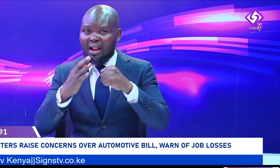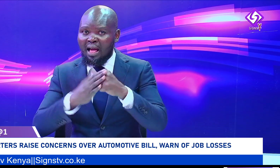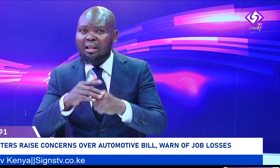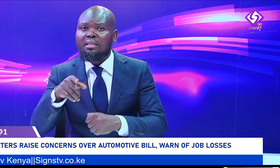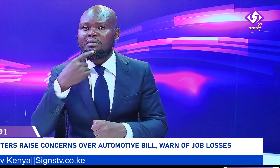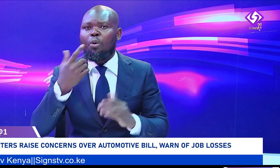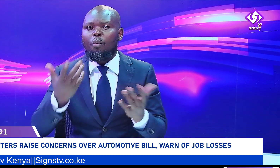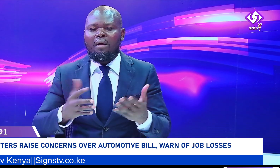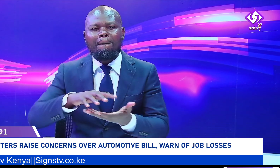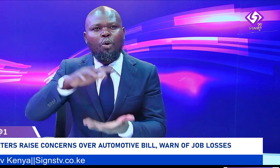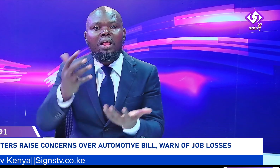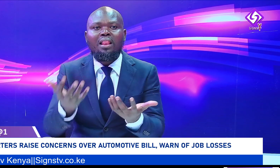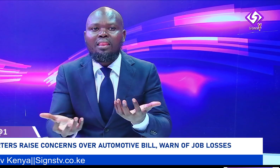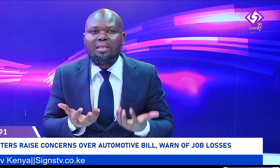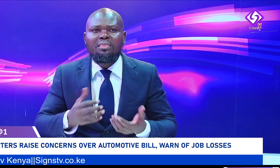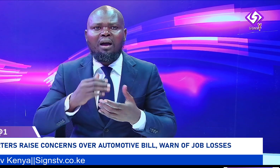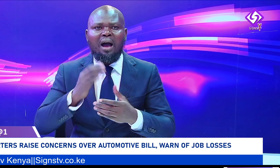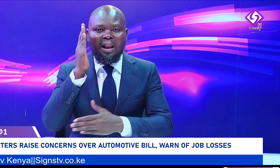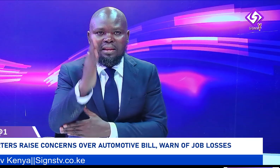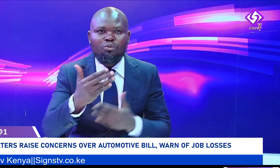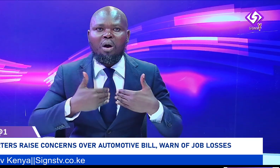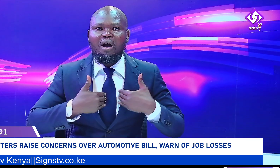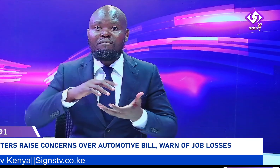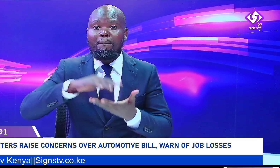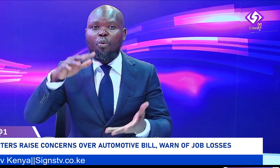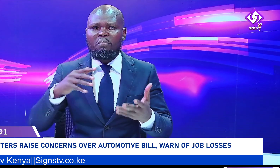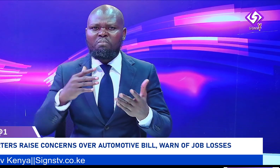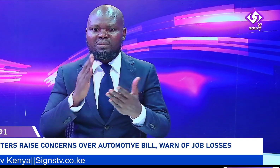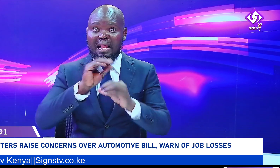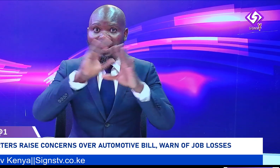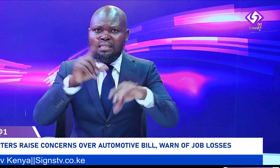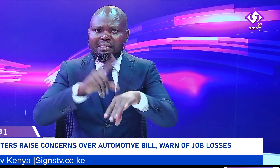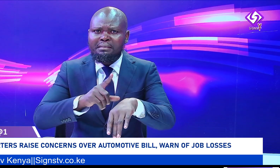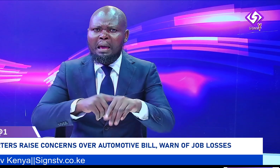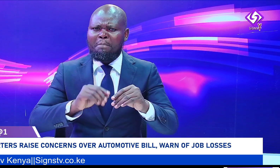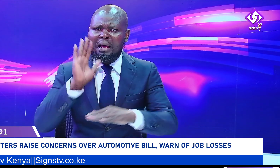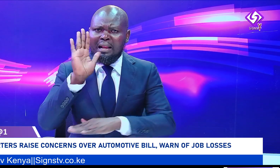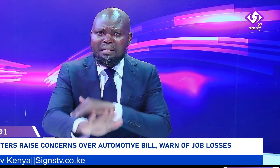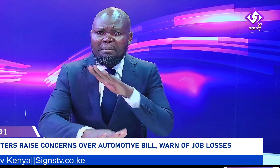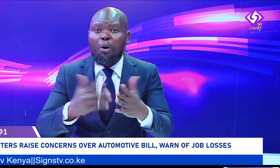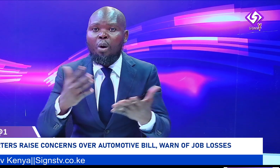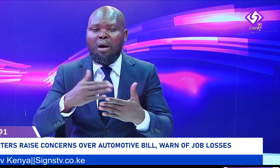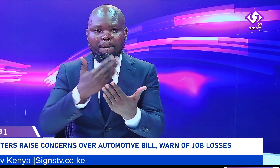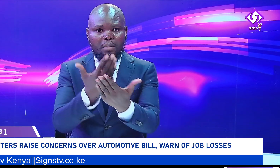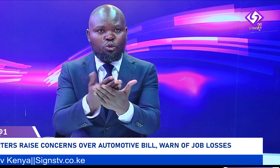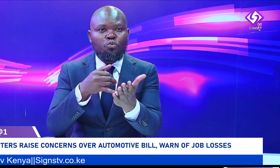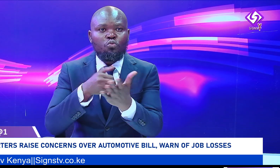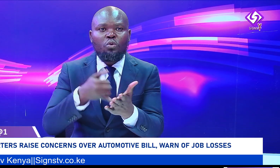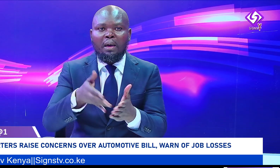He emphasized the need for stakeholders to have sufficient time to adapt to the proposed regulation while aligning with